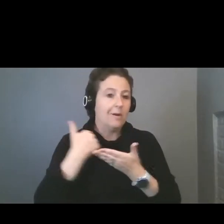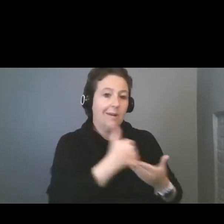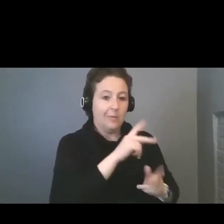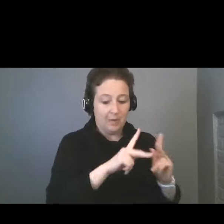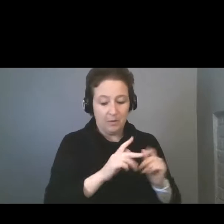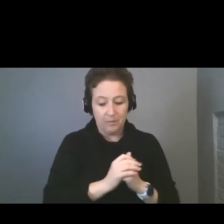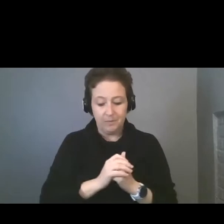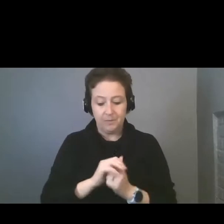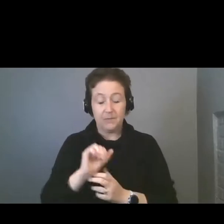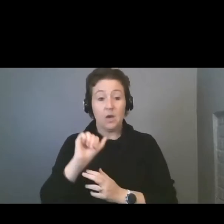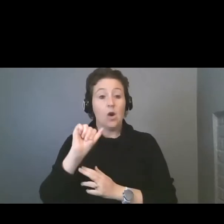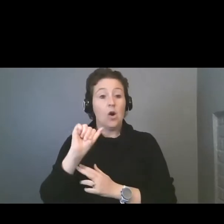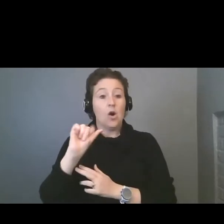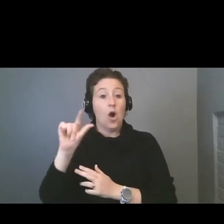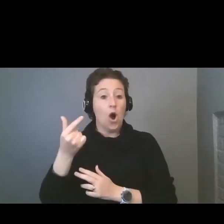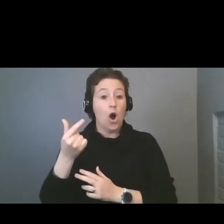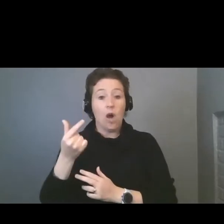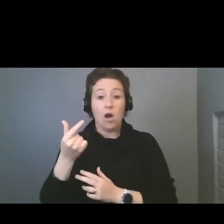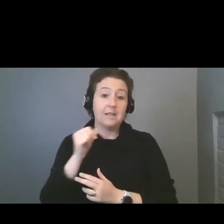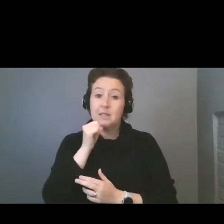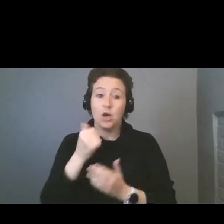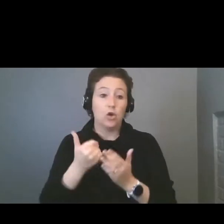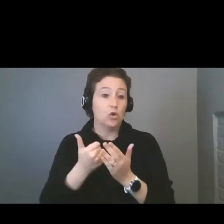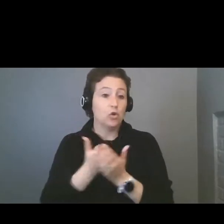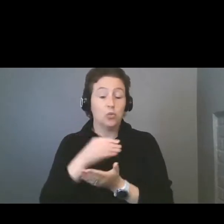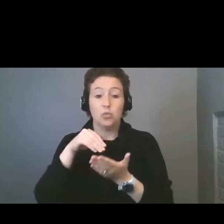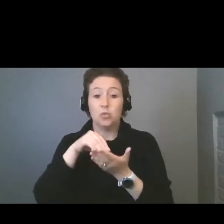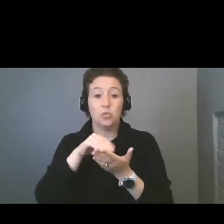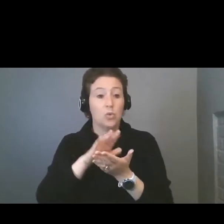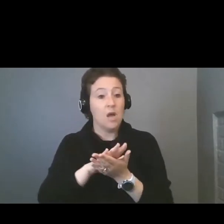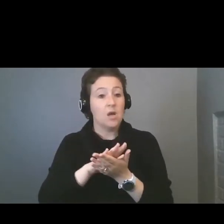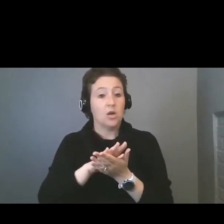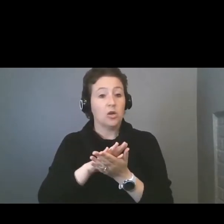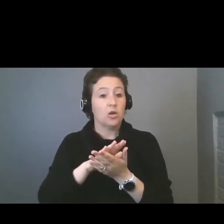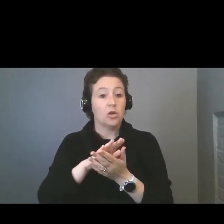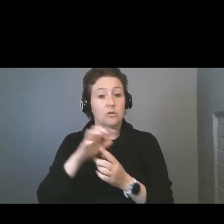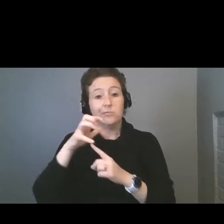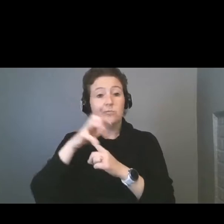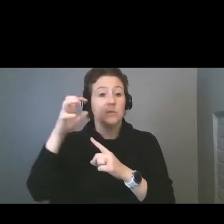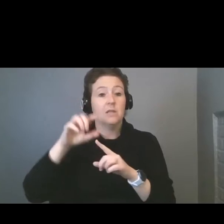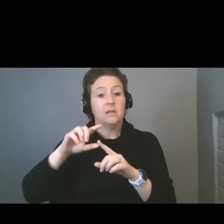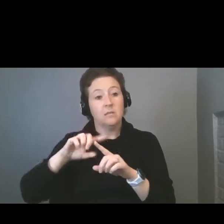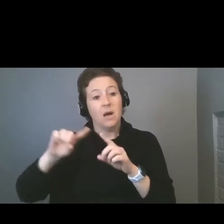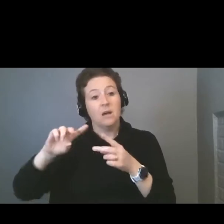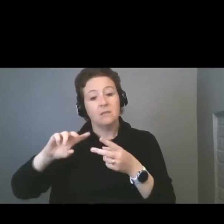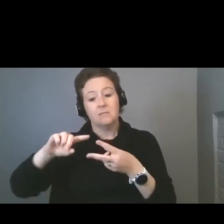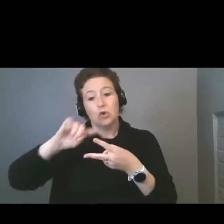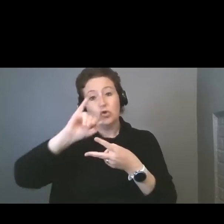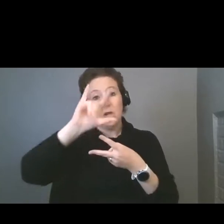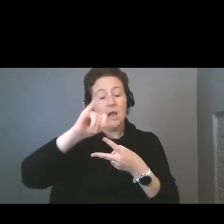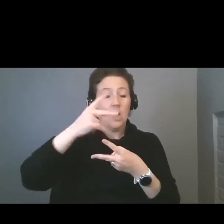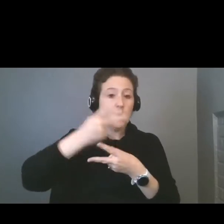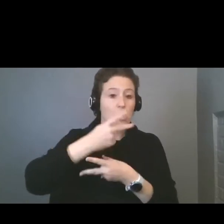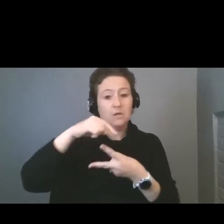August was not a new record, but it was our second highest month ever, except for July. And while we would like